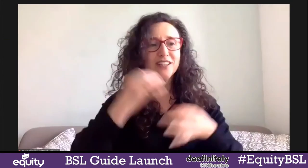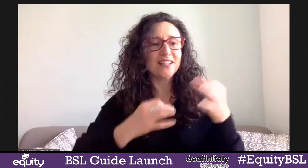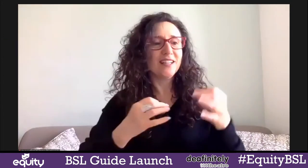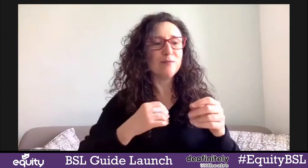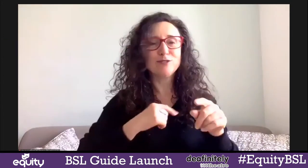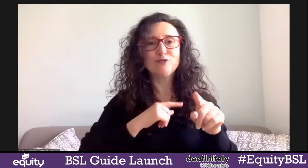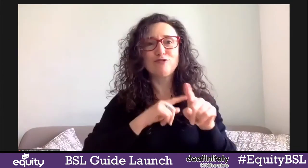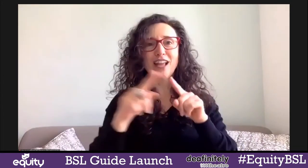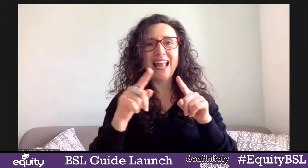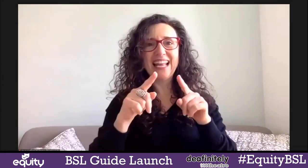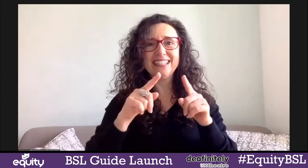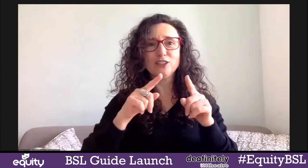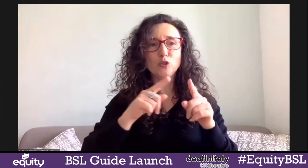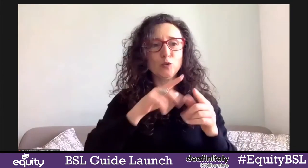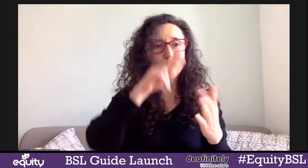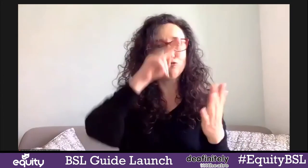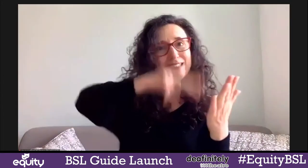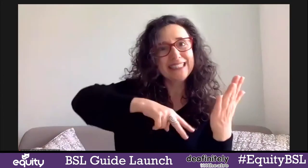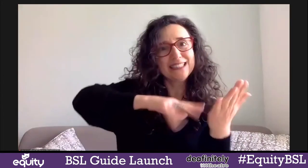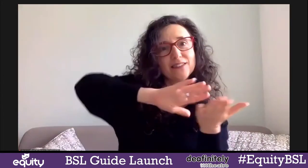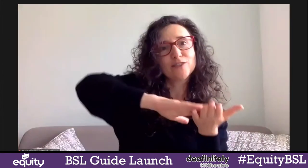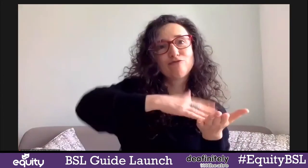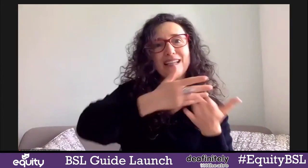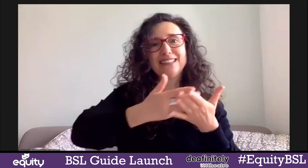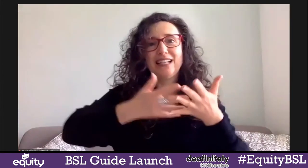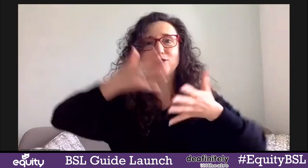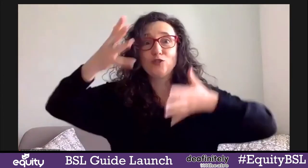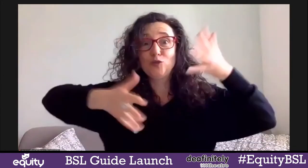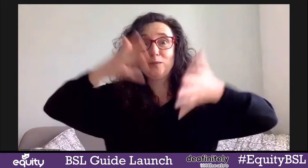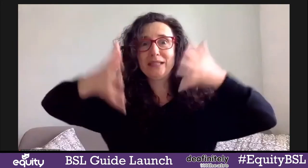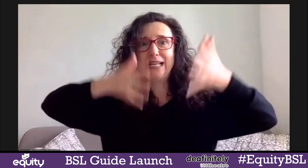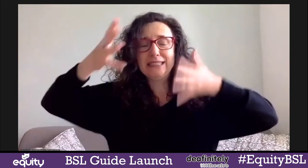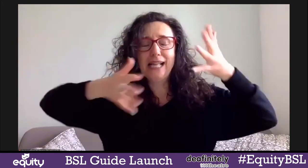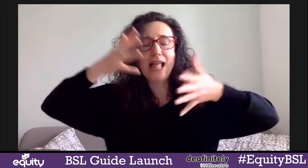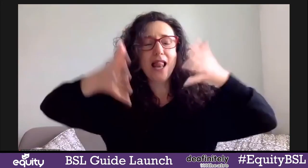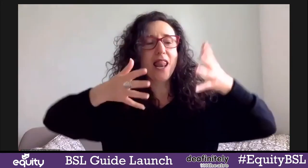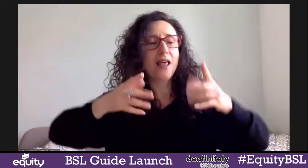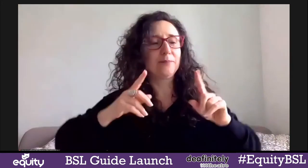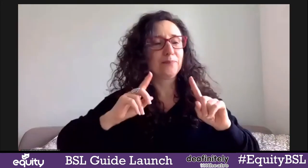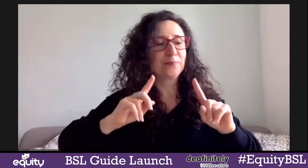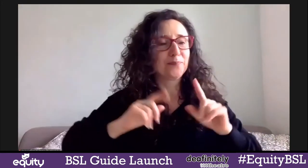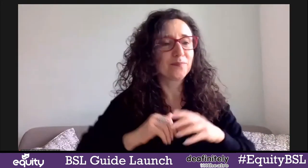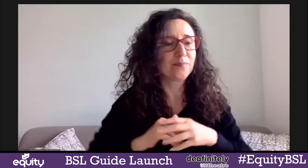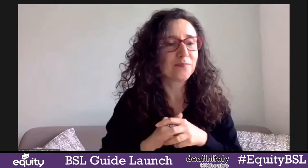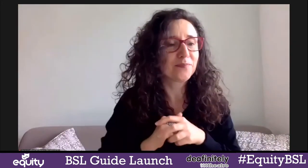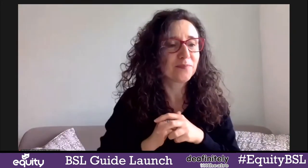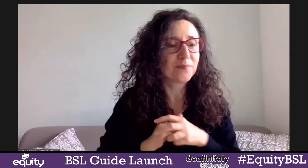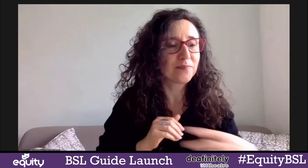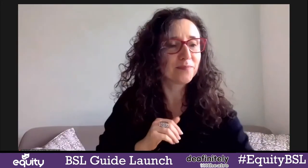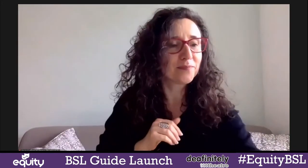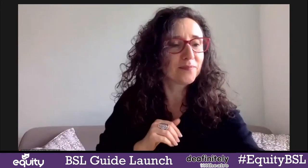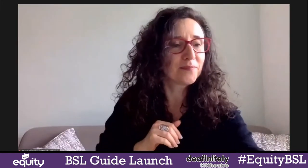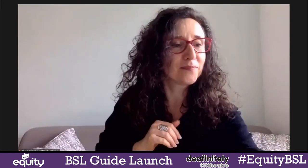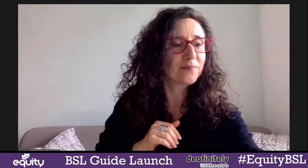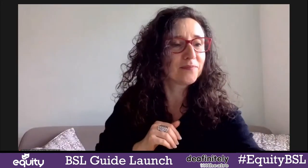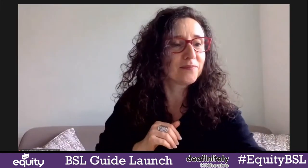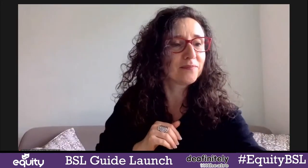Many questions have been coming in, and we will do our best to answer as many as possible, and I will do my best to sign them